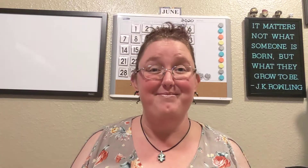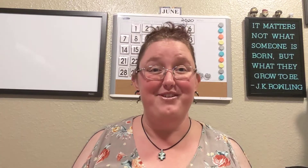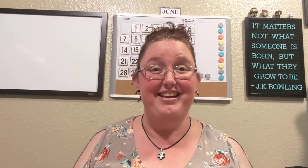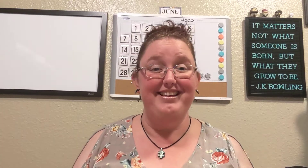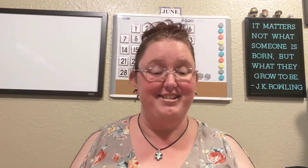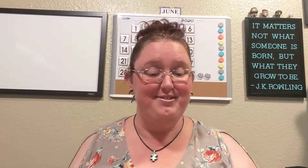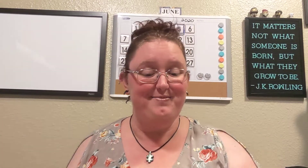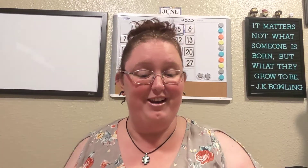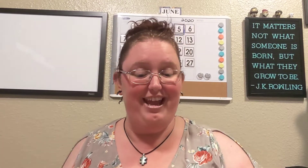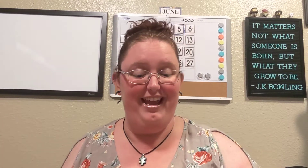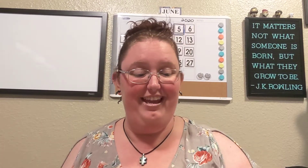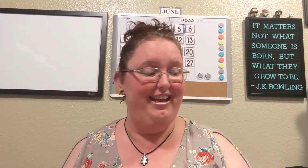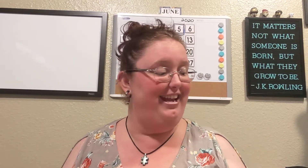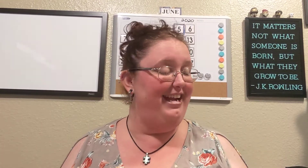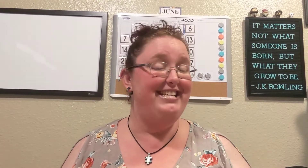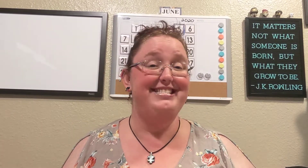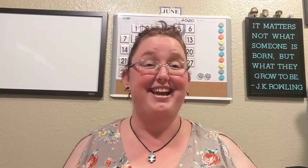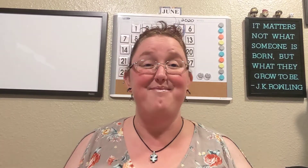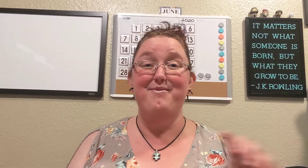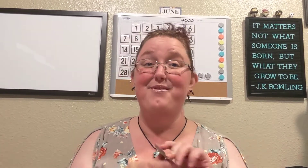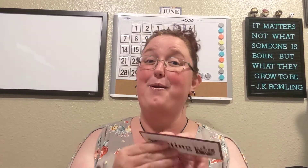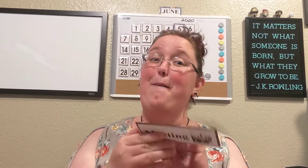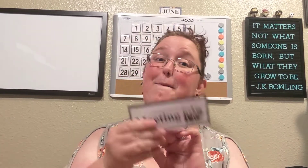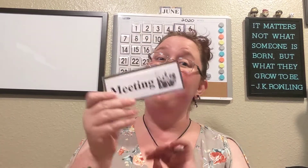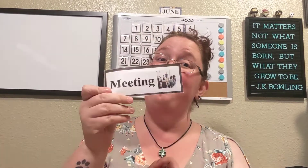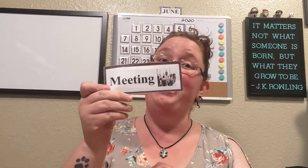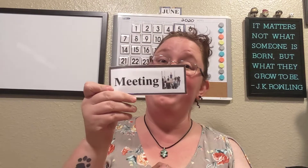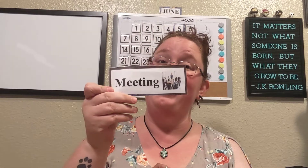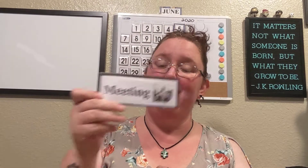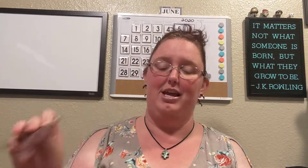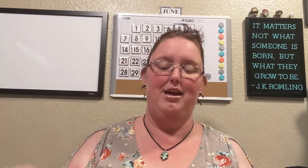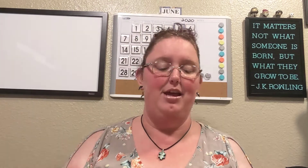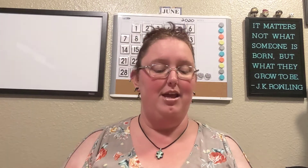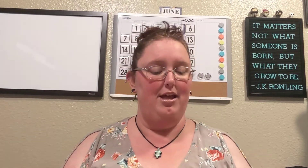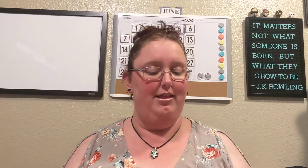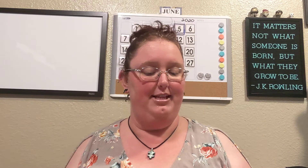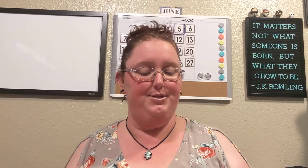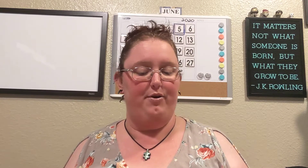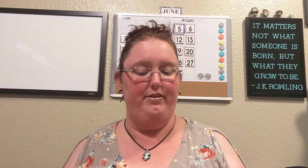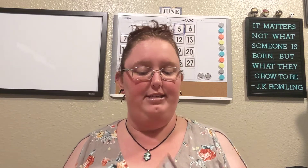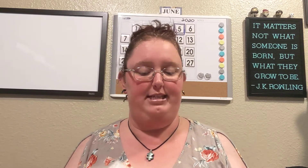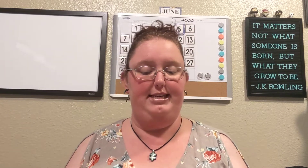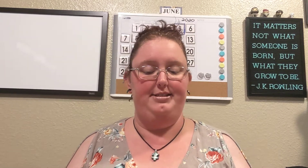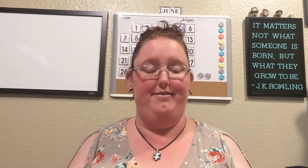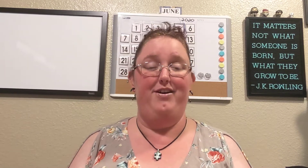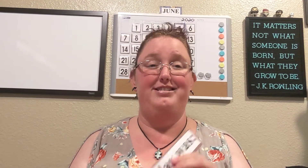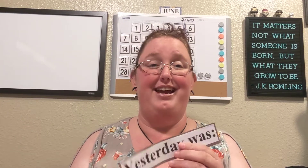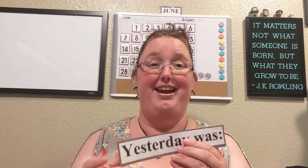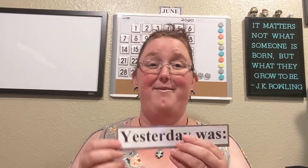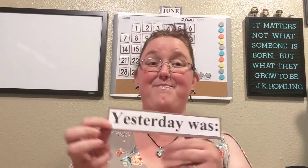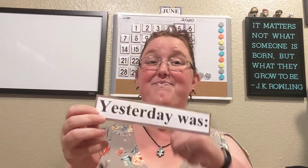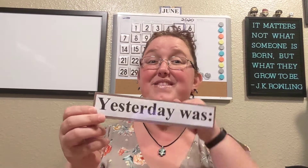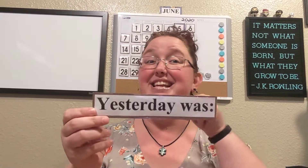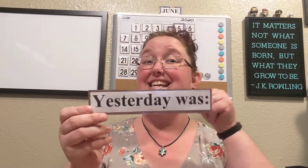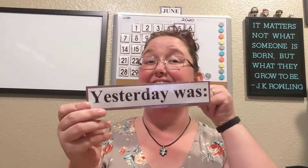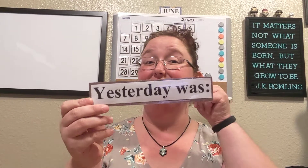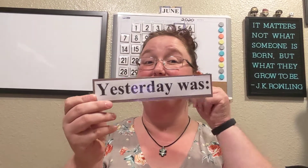Good morning, Classroom 1A. It's time for meeting. Let's go over the details of our day.